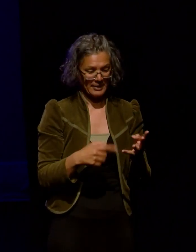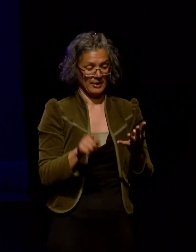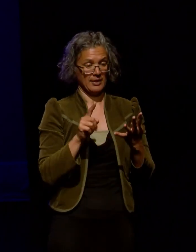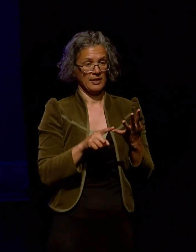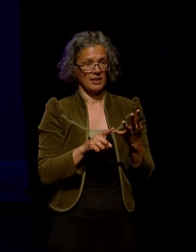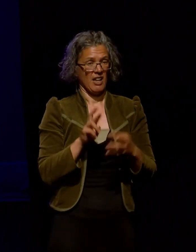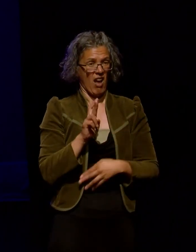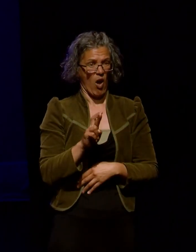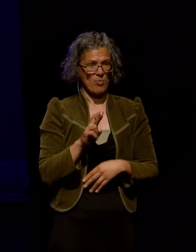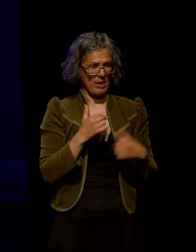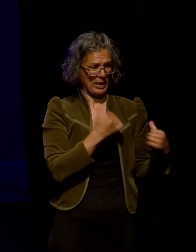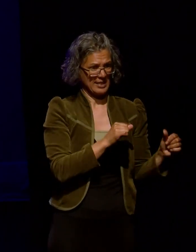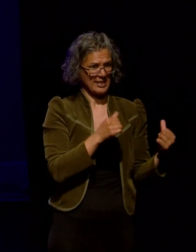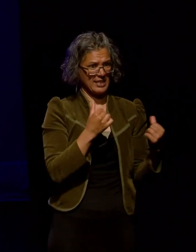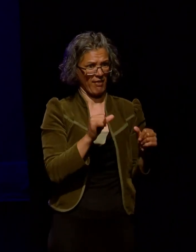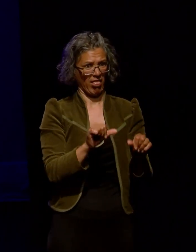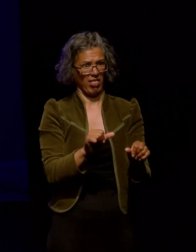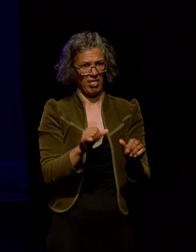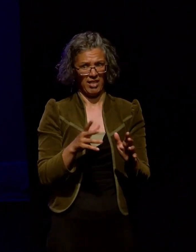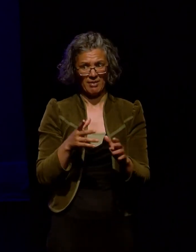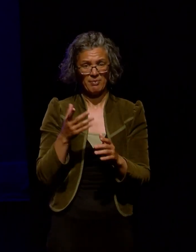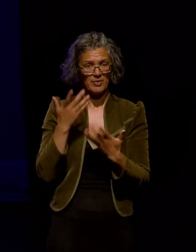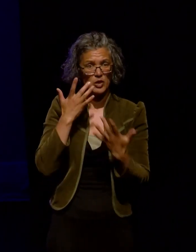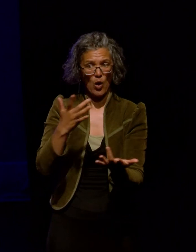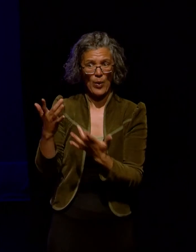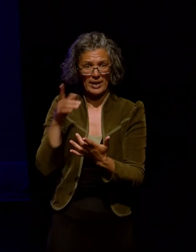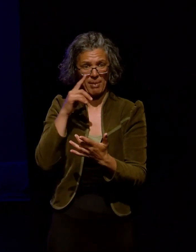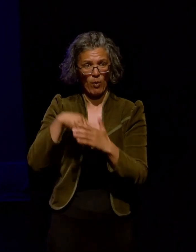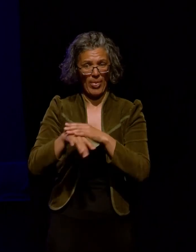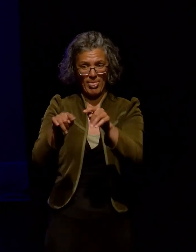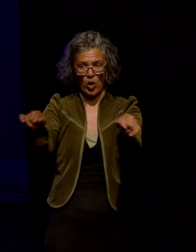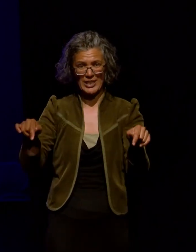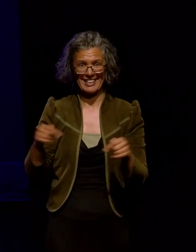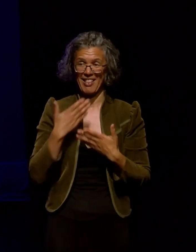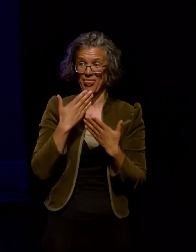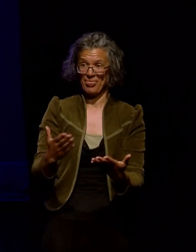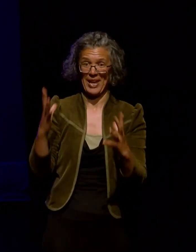hope that they'll be quite successful with those people in the Octagon. Thank you.